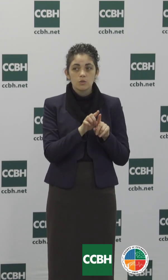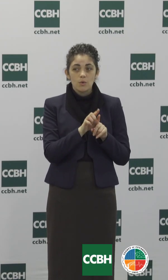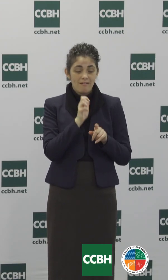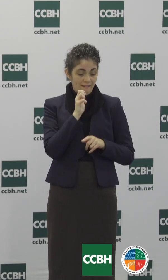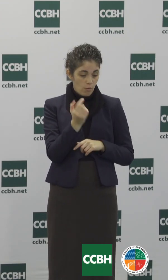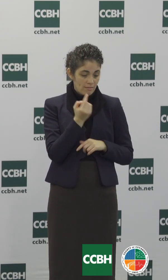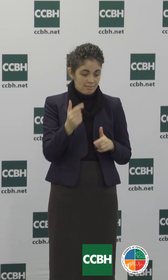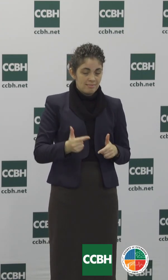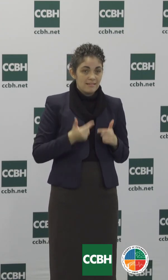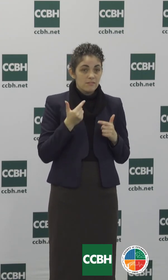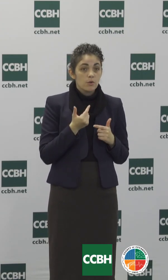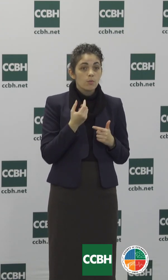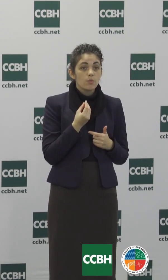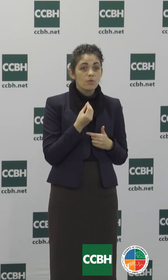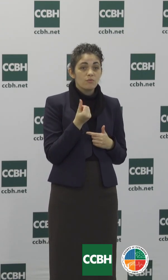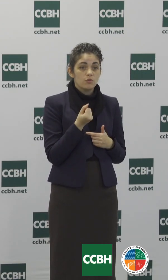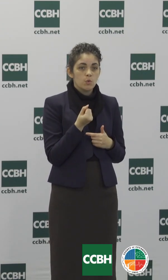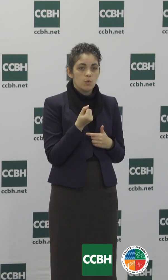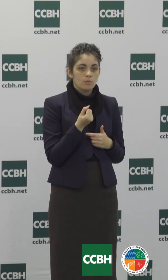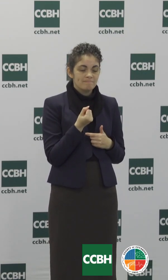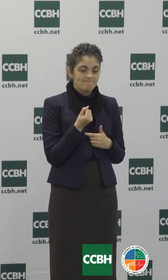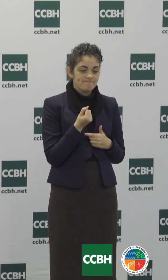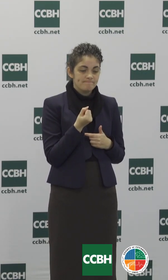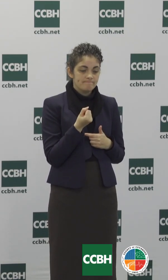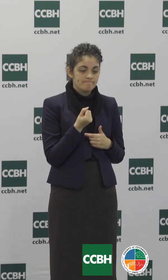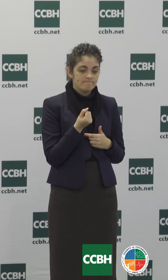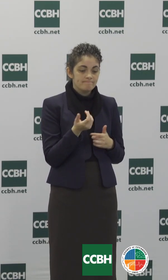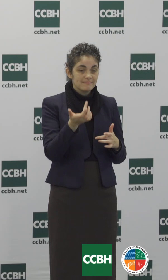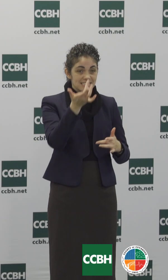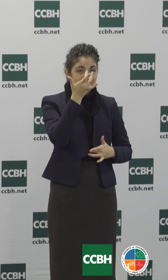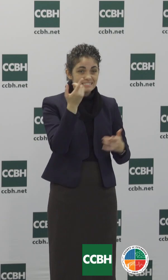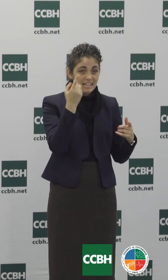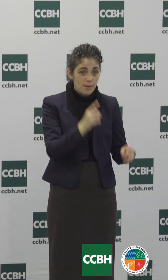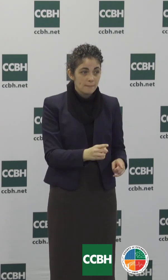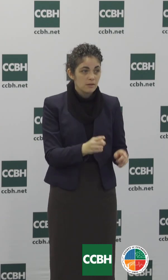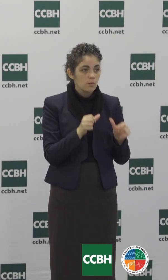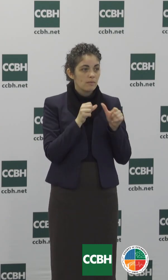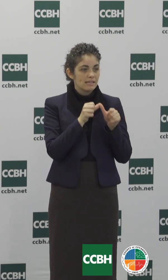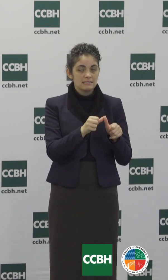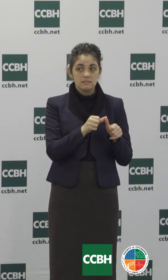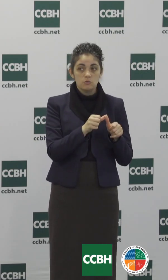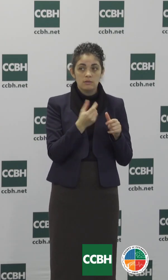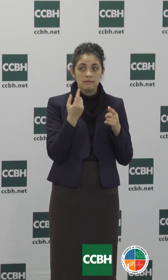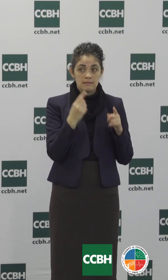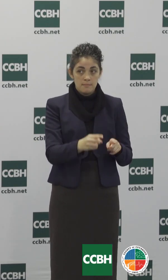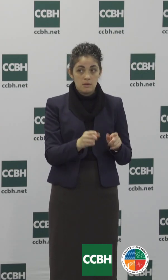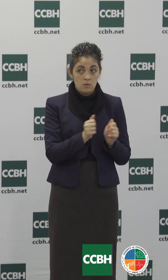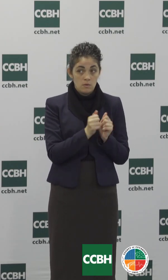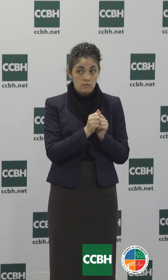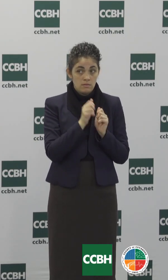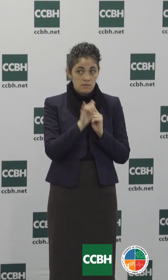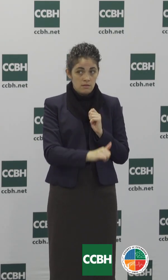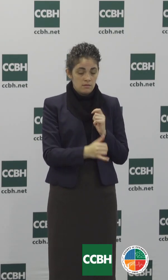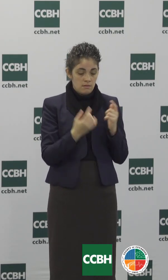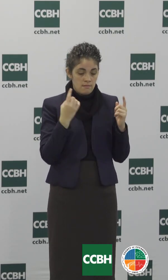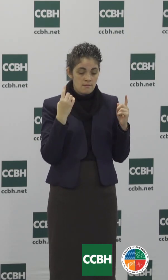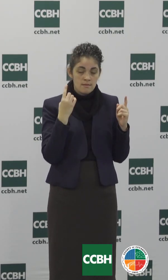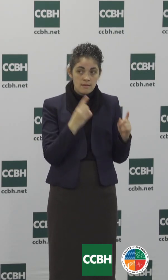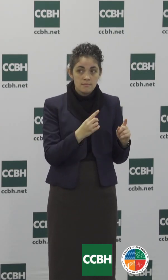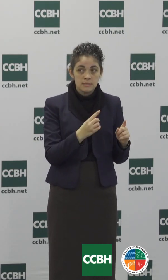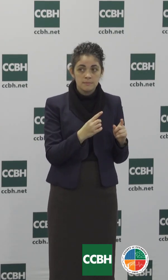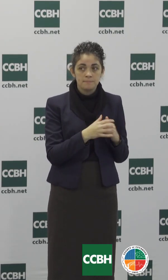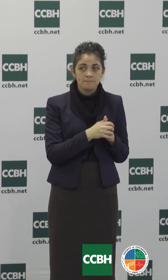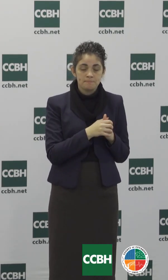not only with a number of conditions that they may be dealing with from chronic illness or other conditions resulting from